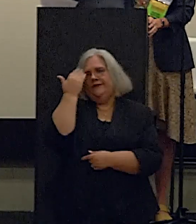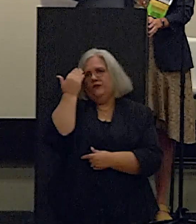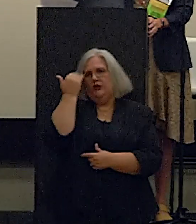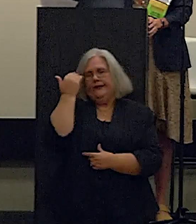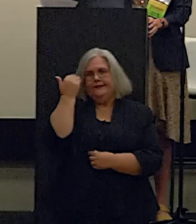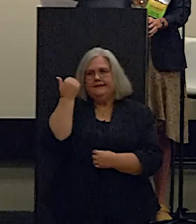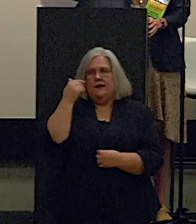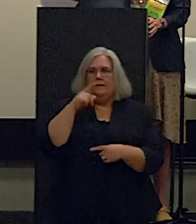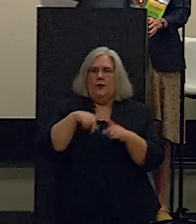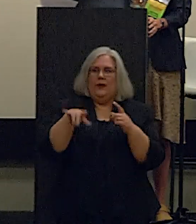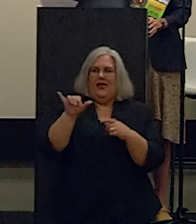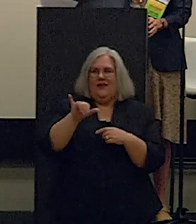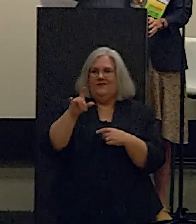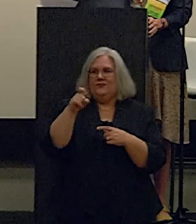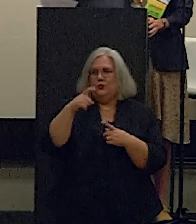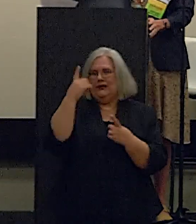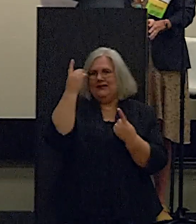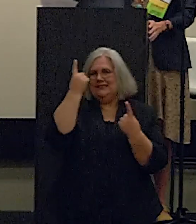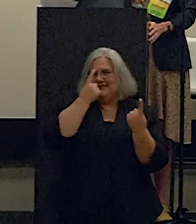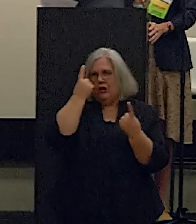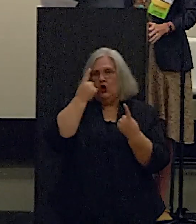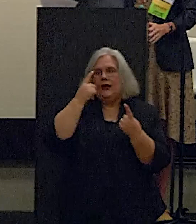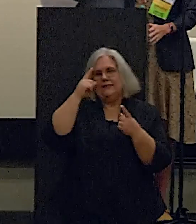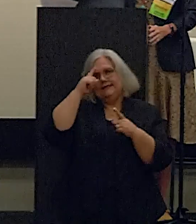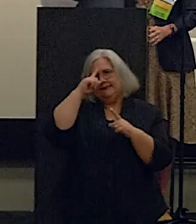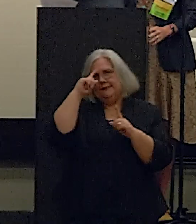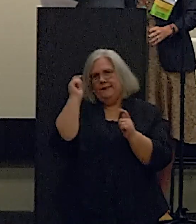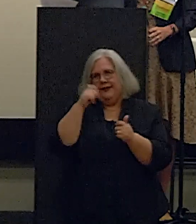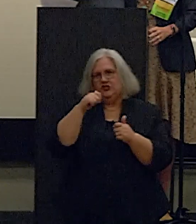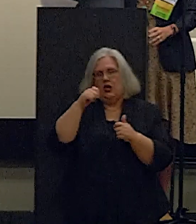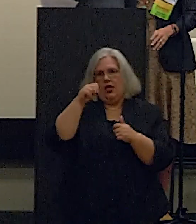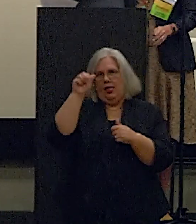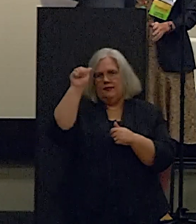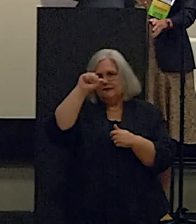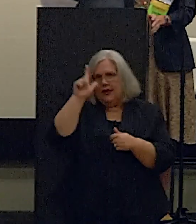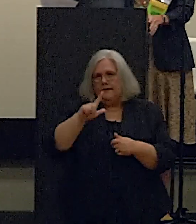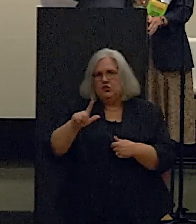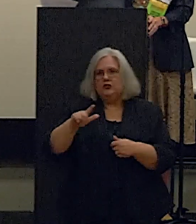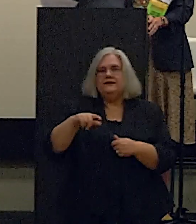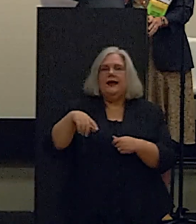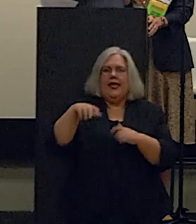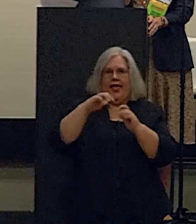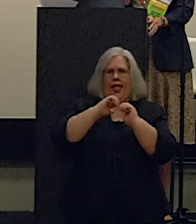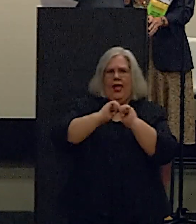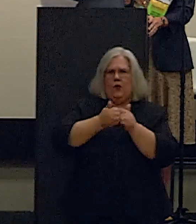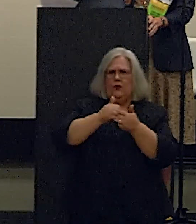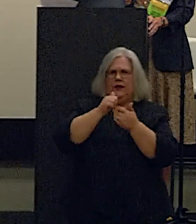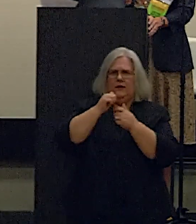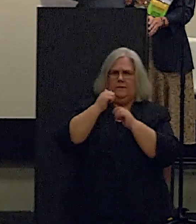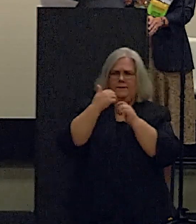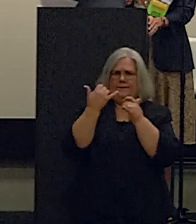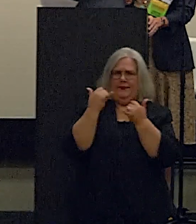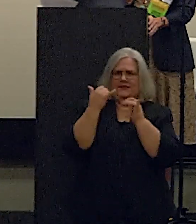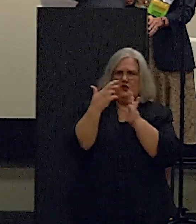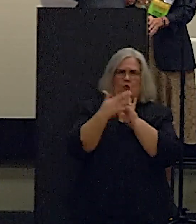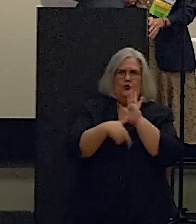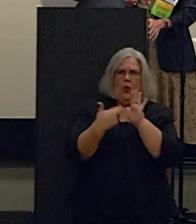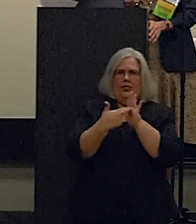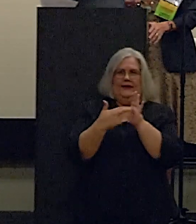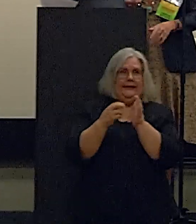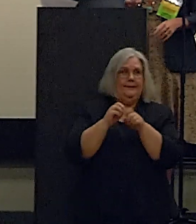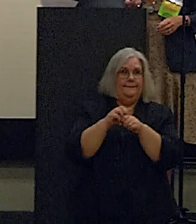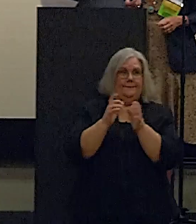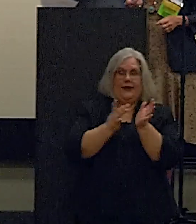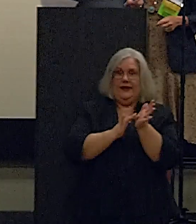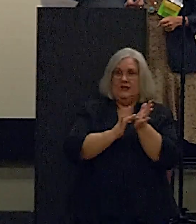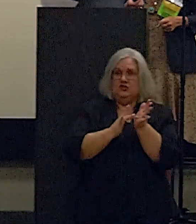consider dementia, Alzheimer's disease, and how those are going to play a role in medication safety. And then the